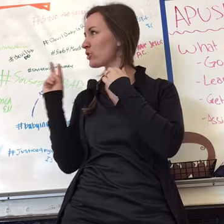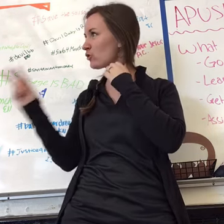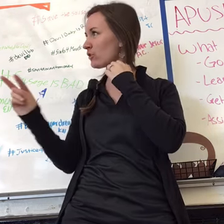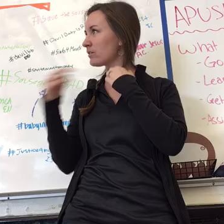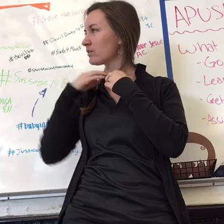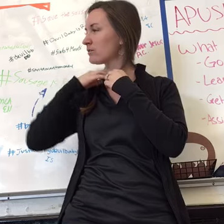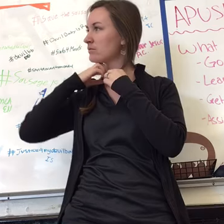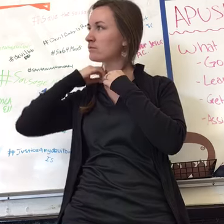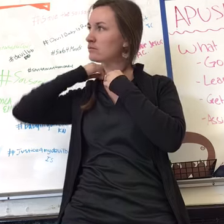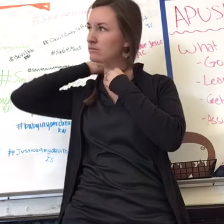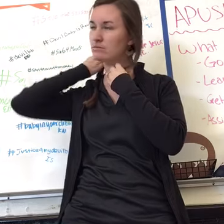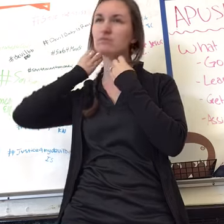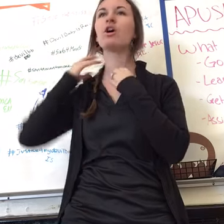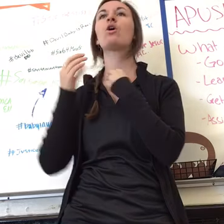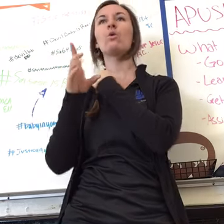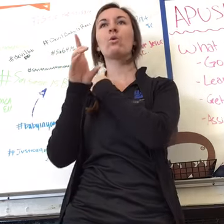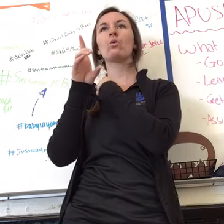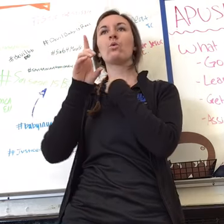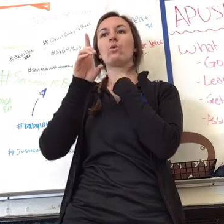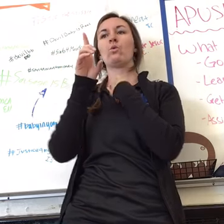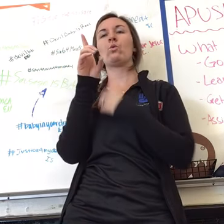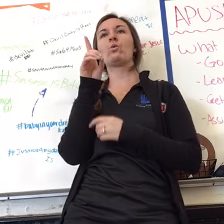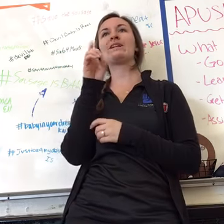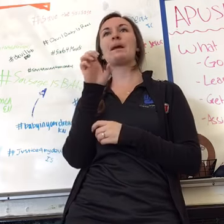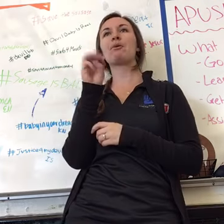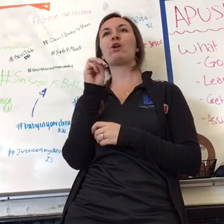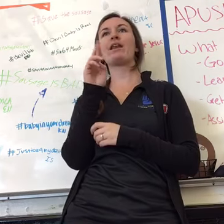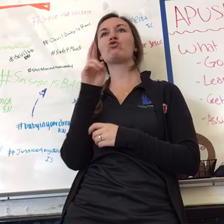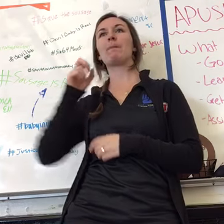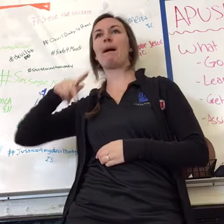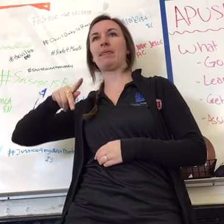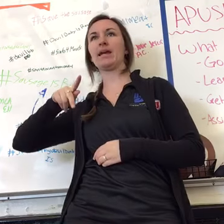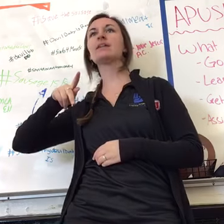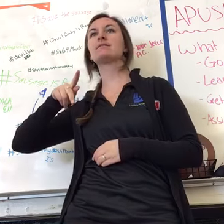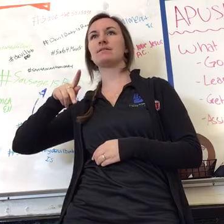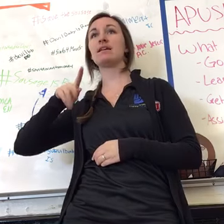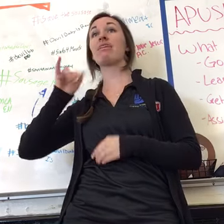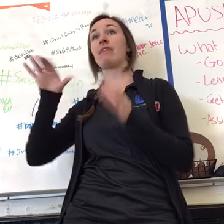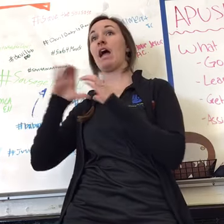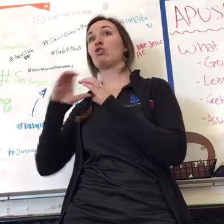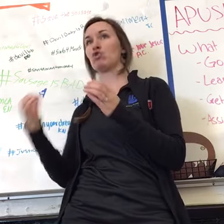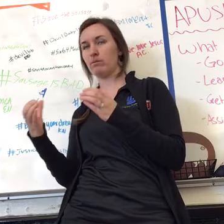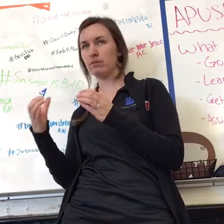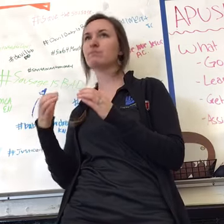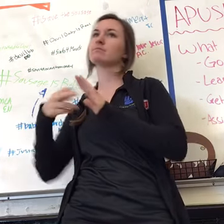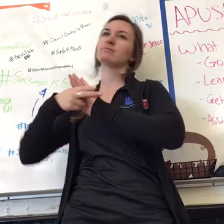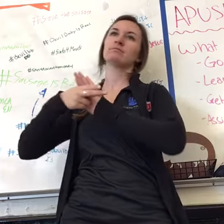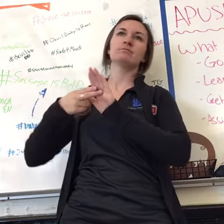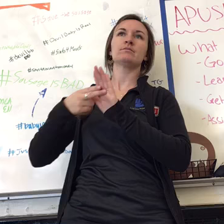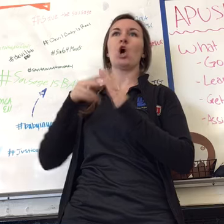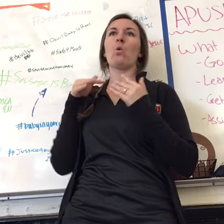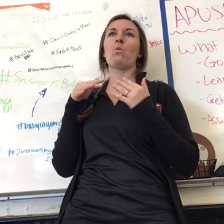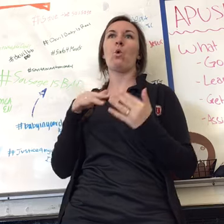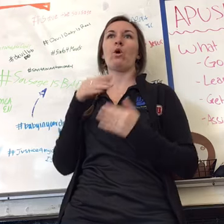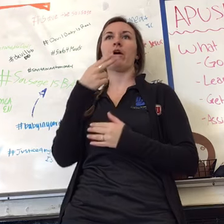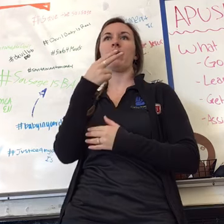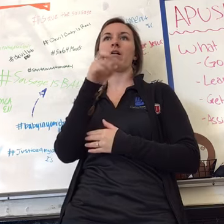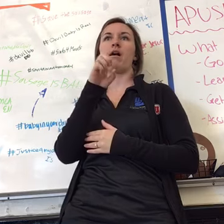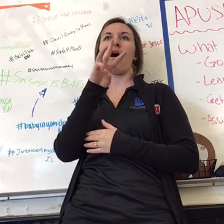I just want Democratic Republicans. I was right the first time. It's the Democratic Republicans. I just wanted to make sure. So the Warhawks are the Democratic Republicans for the most